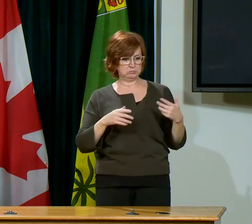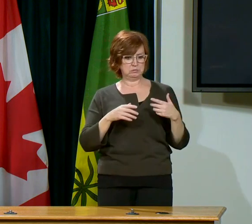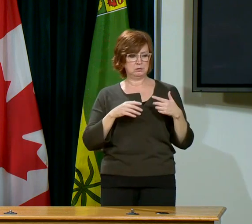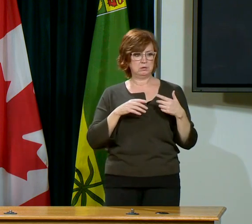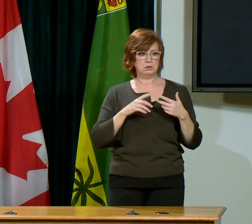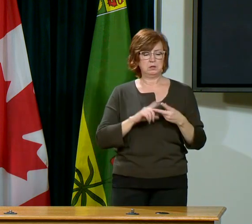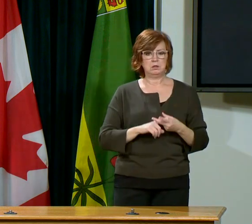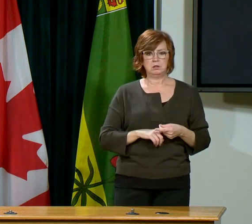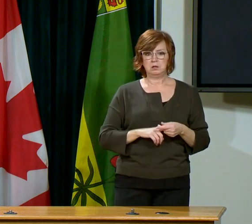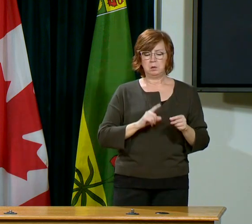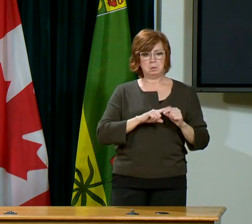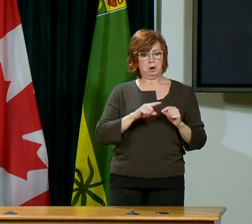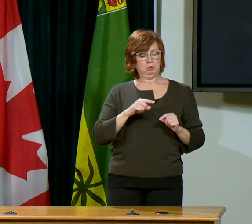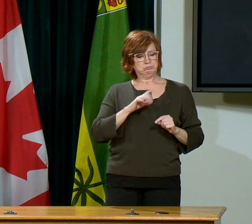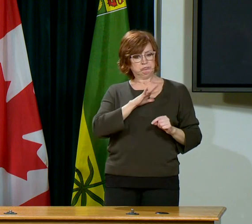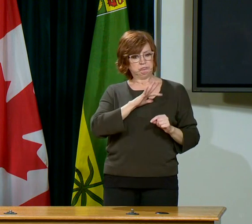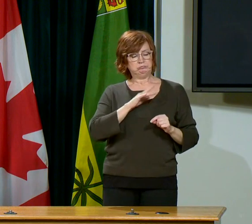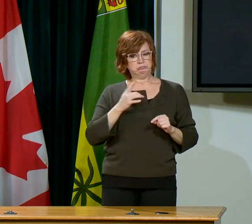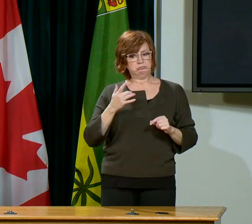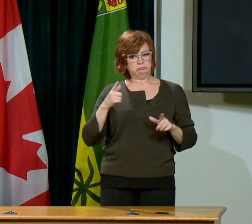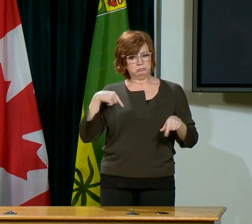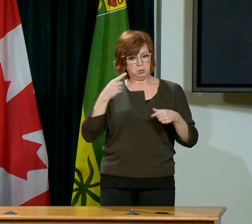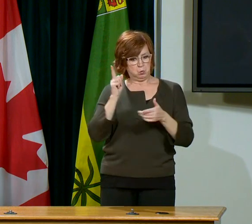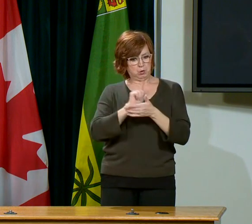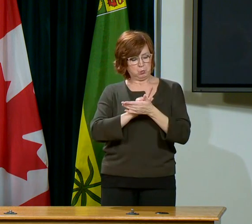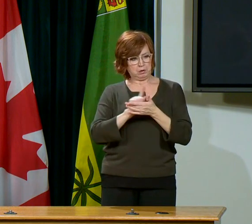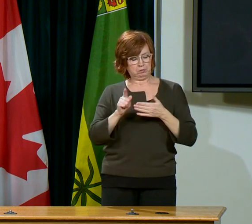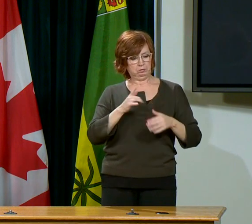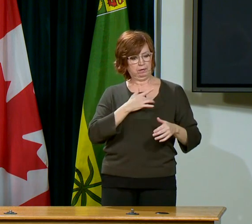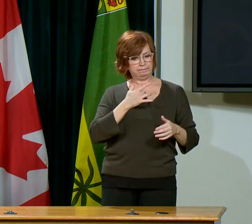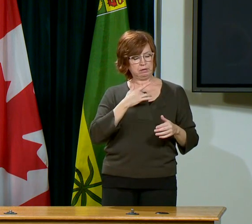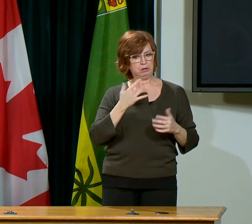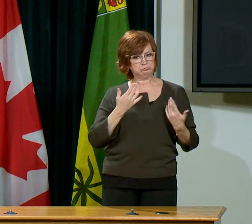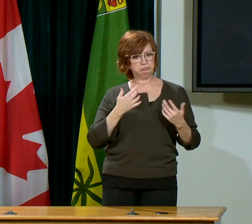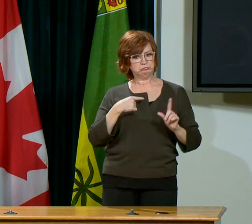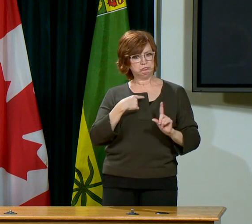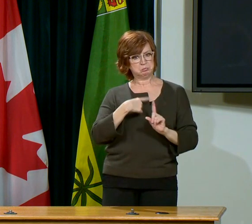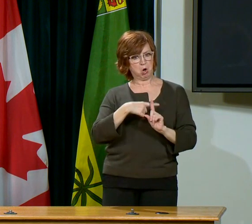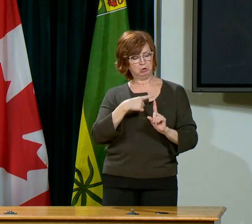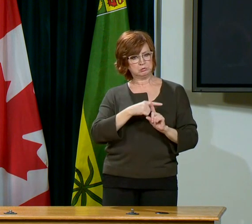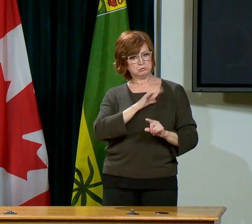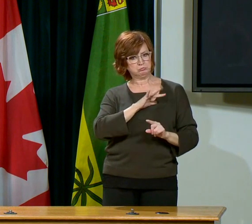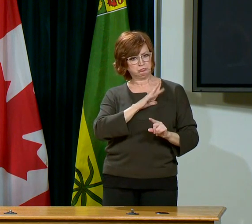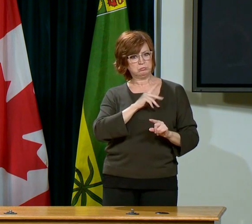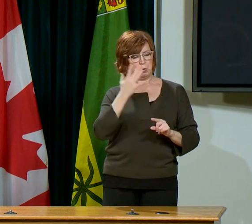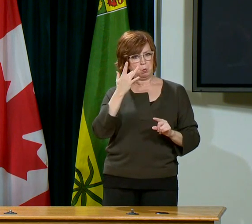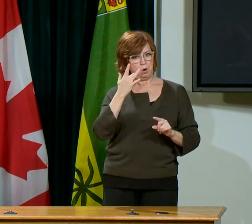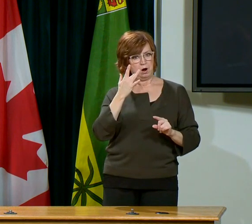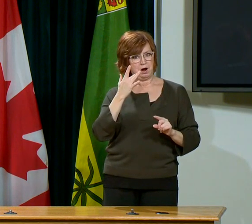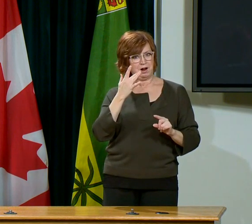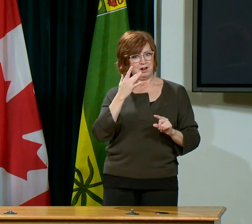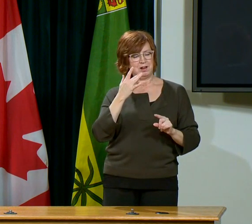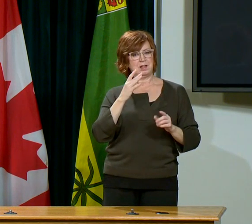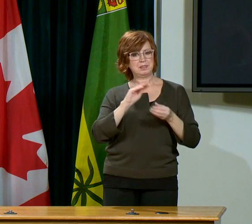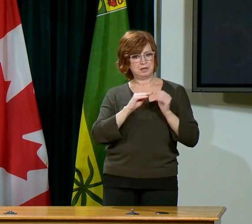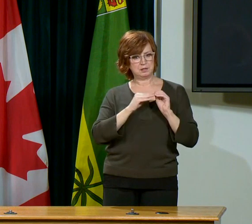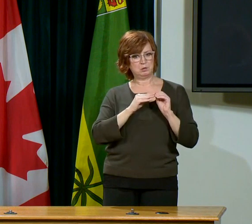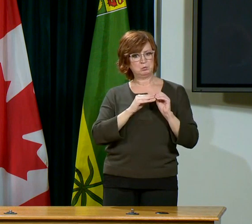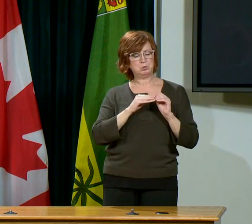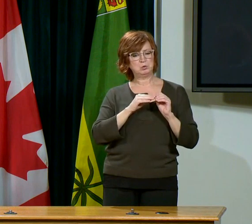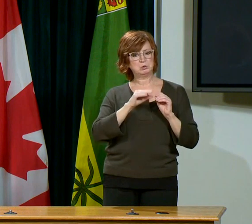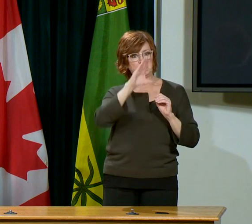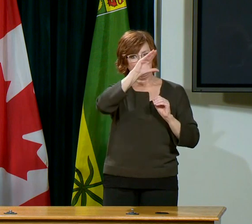week might lead you to update some of those scenarios and to change some of your responsiveness plans in light of the low numbers.